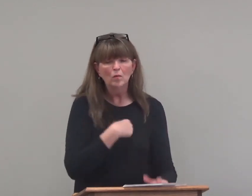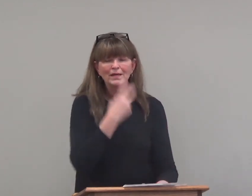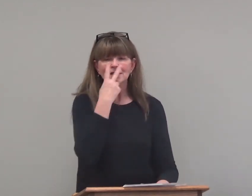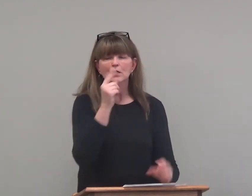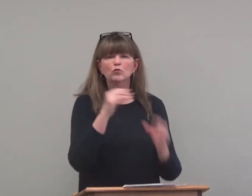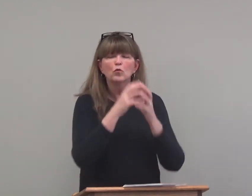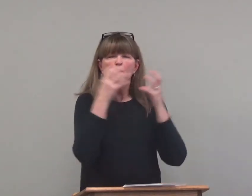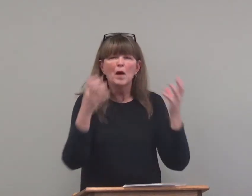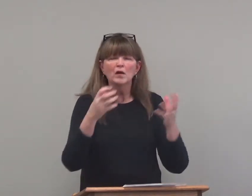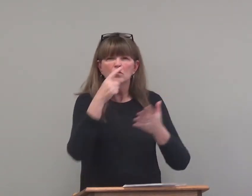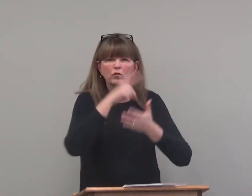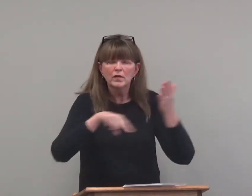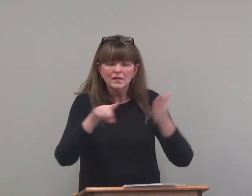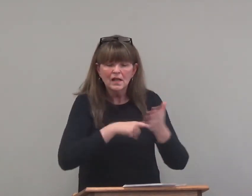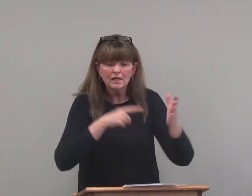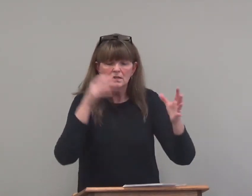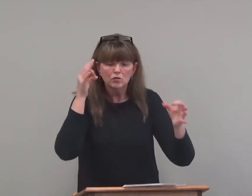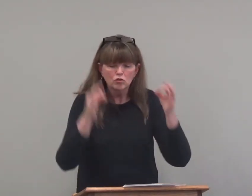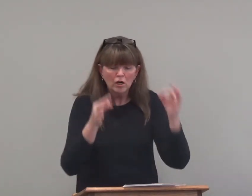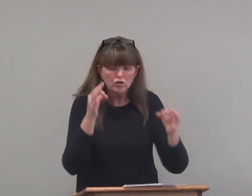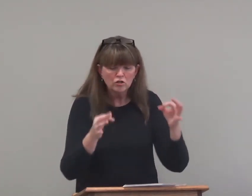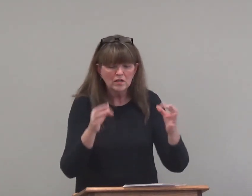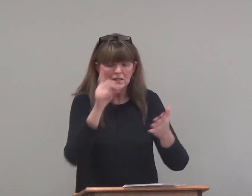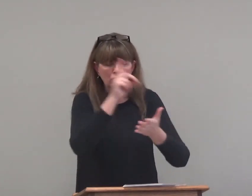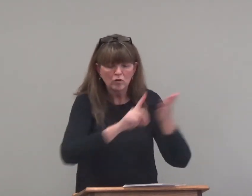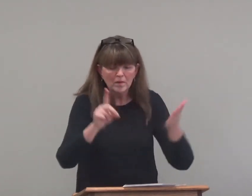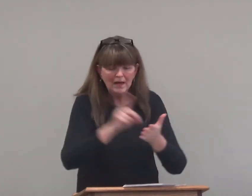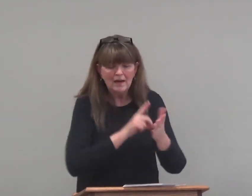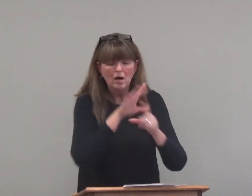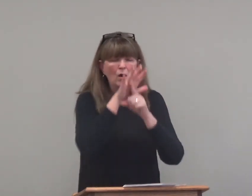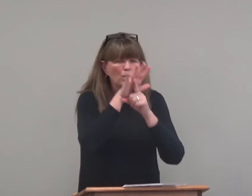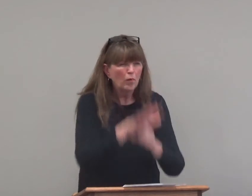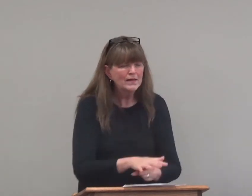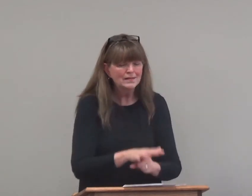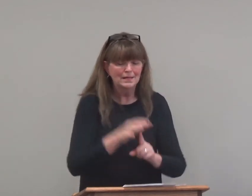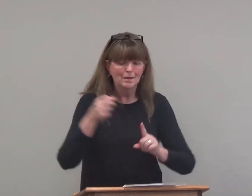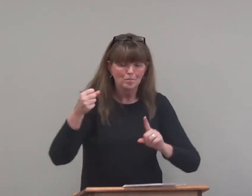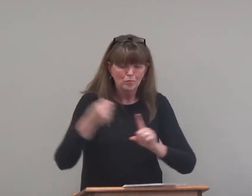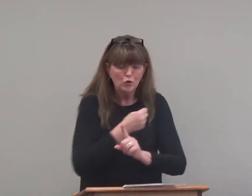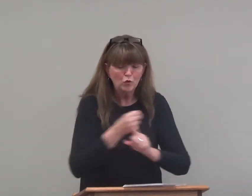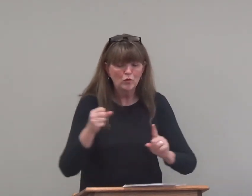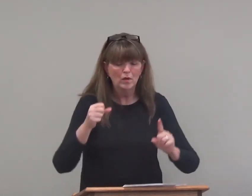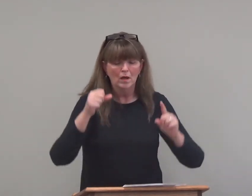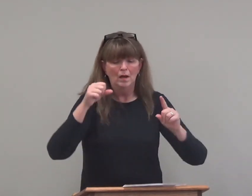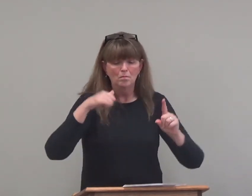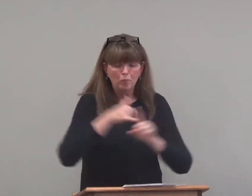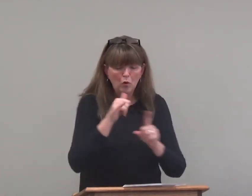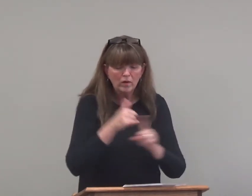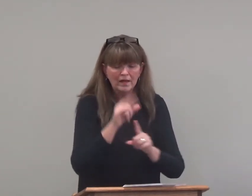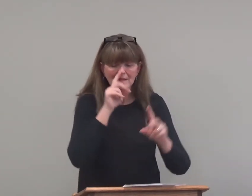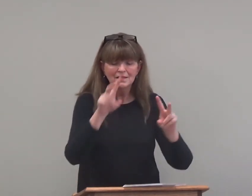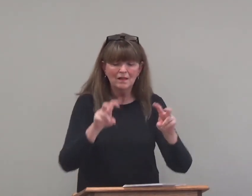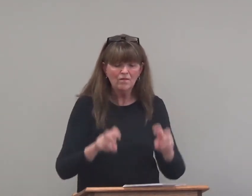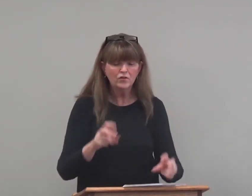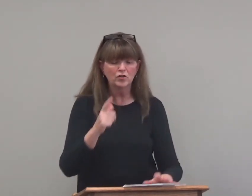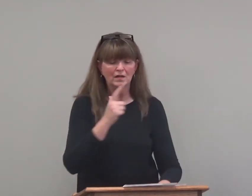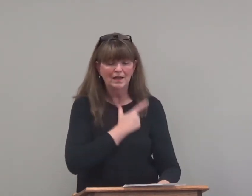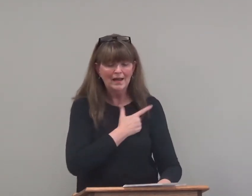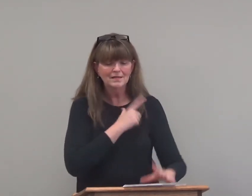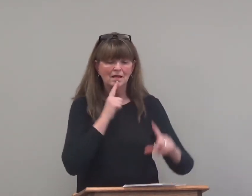we're pretty weak. We see too much criticism, too much judgments, too much discrimination, too much abuse, too much bullying, too